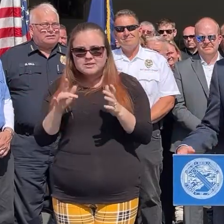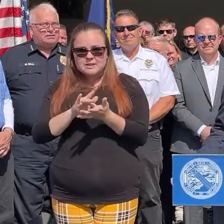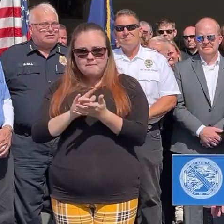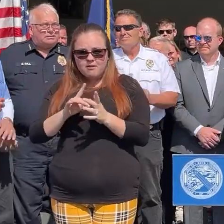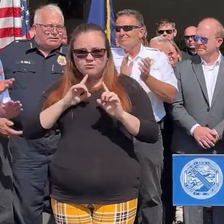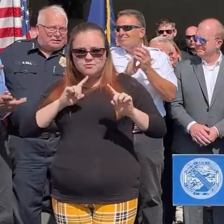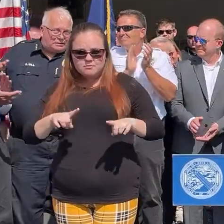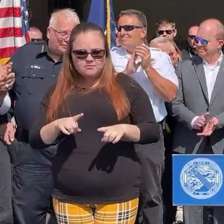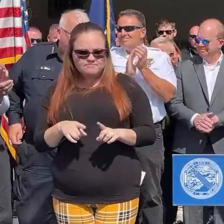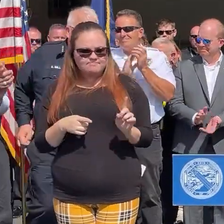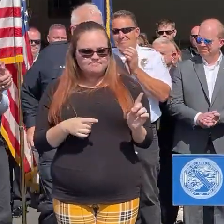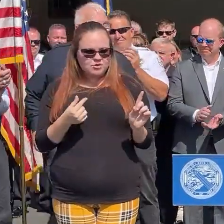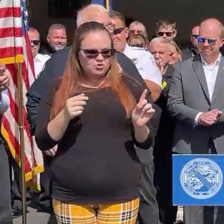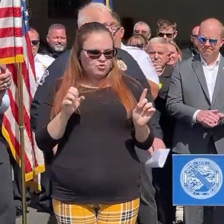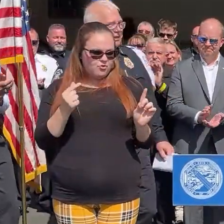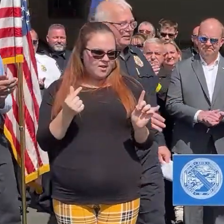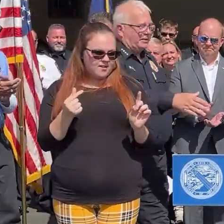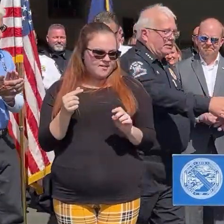Gregory Gill.